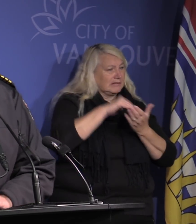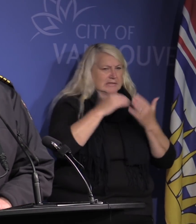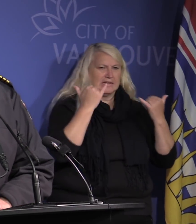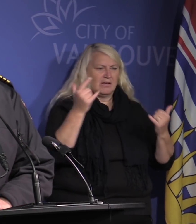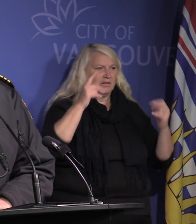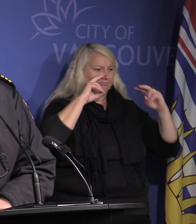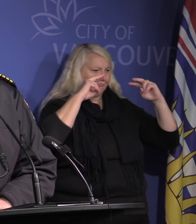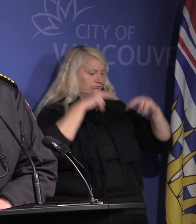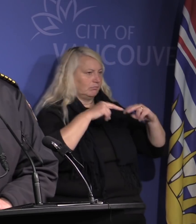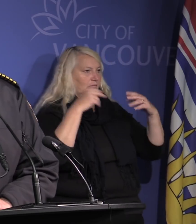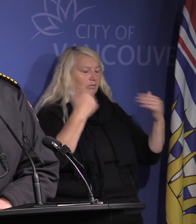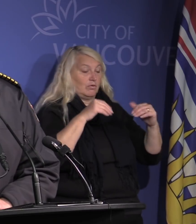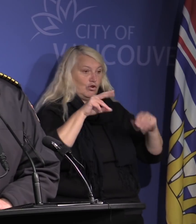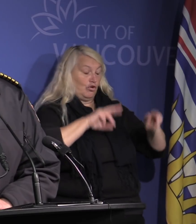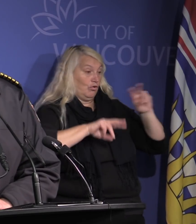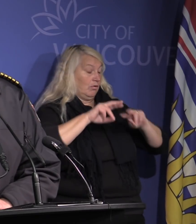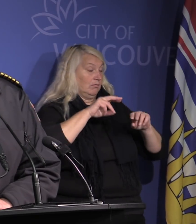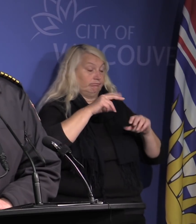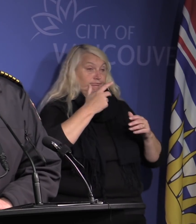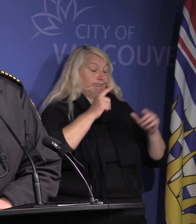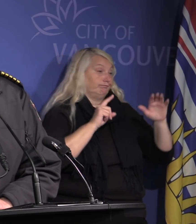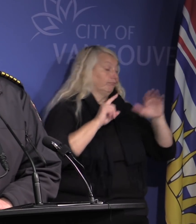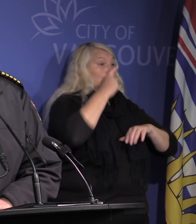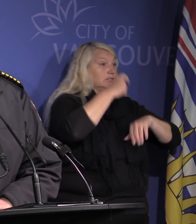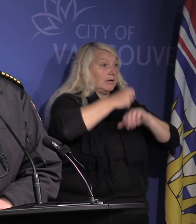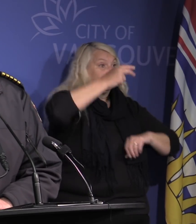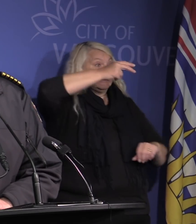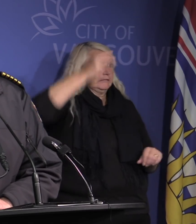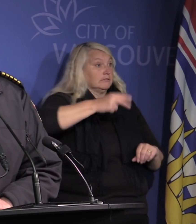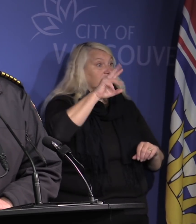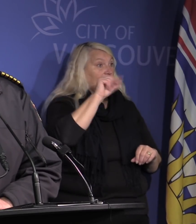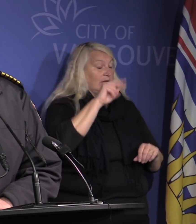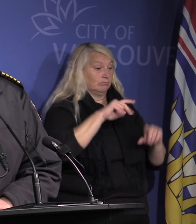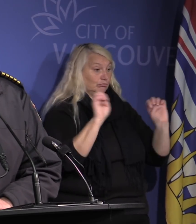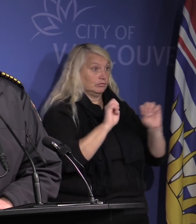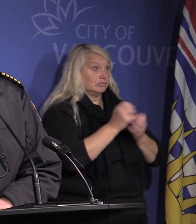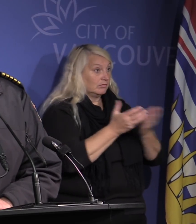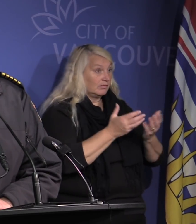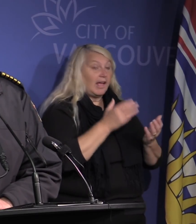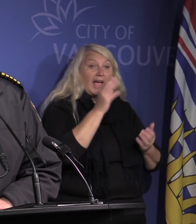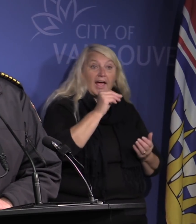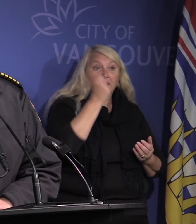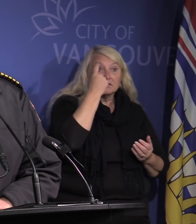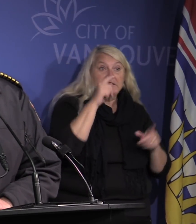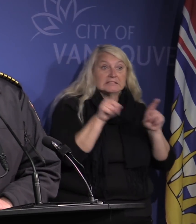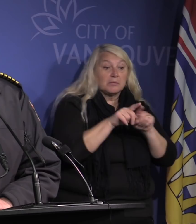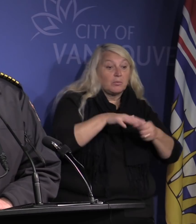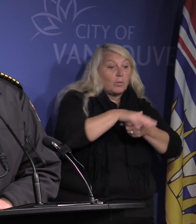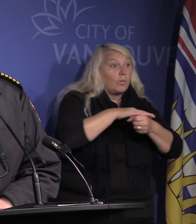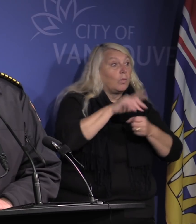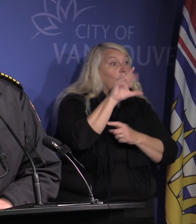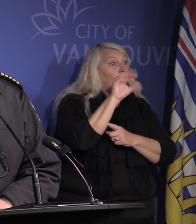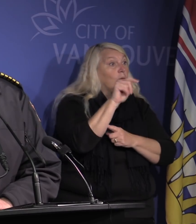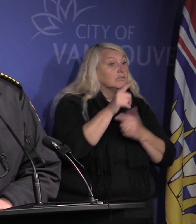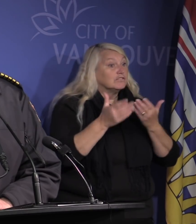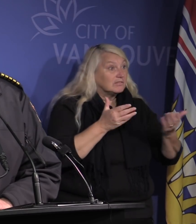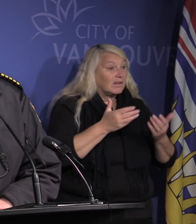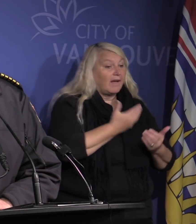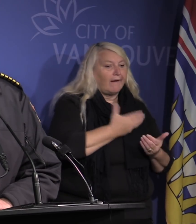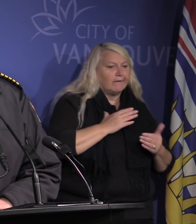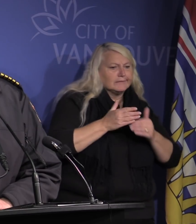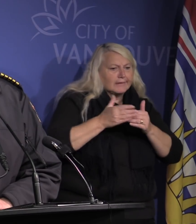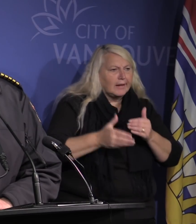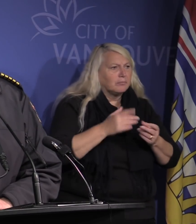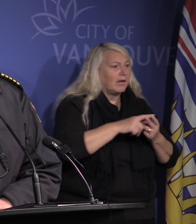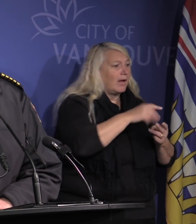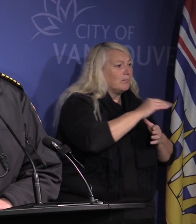complex emergency in Vancouver's history, and unlike a local emergency, all of our neighbors, partners,